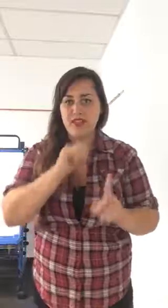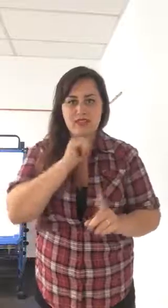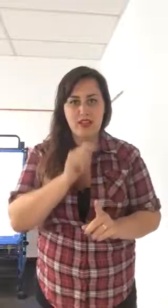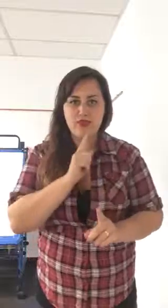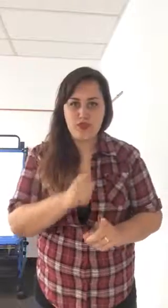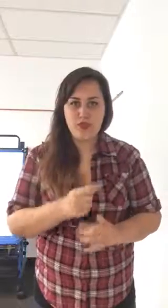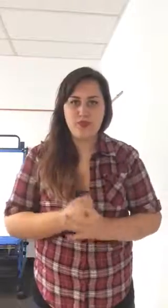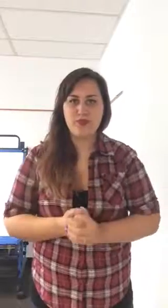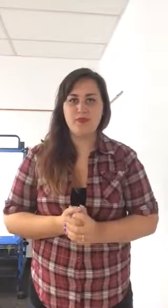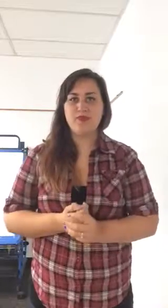ahead.